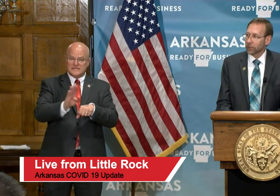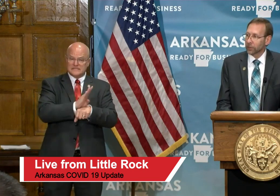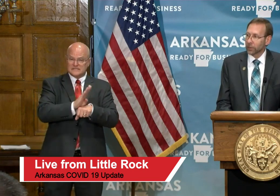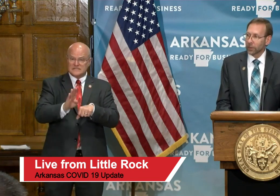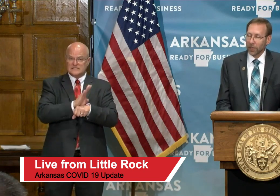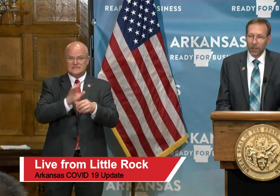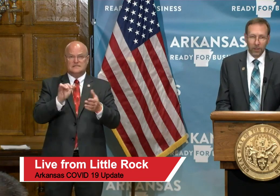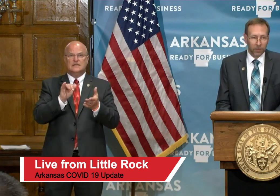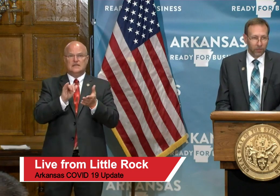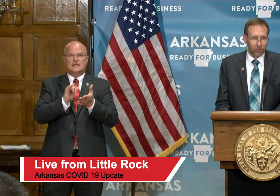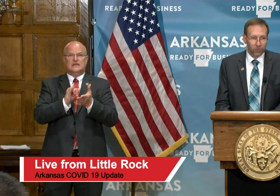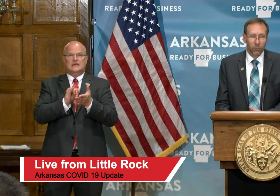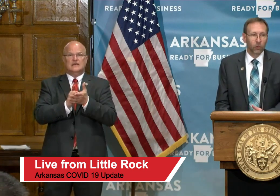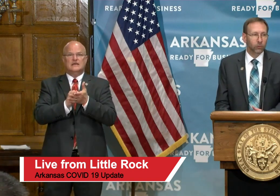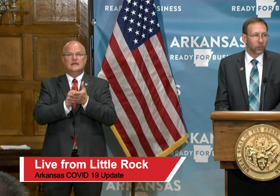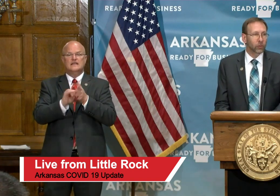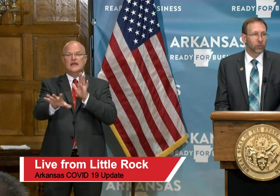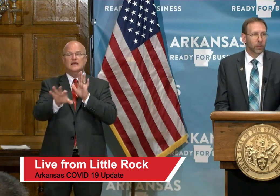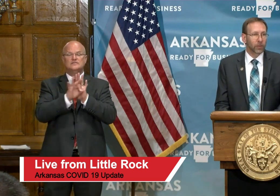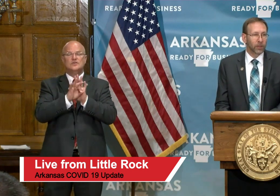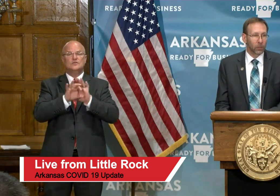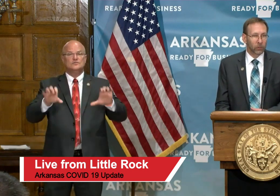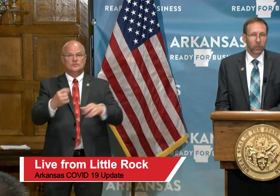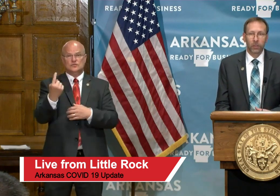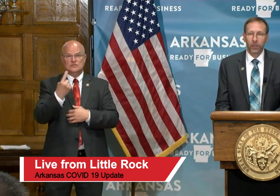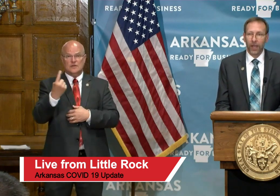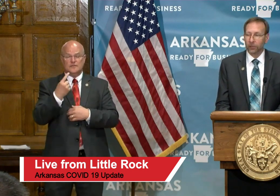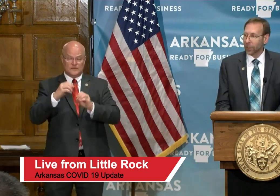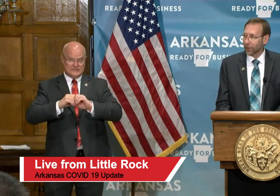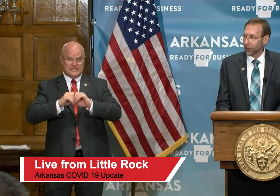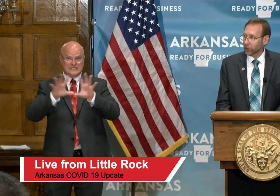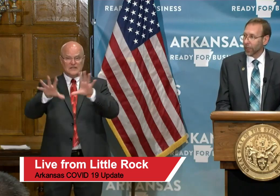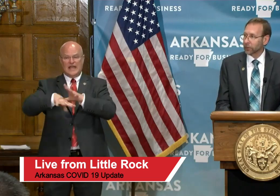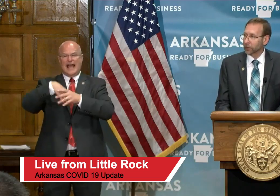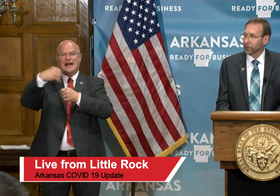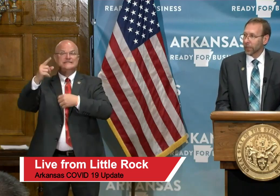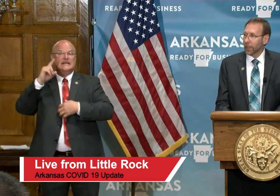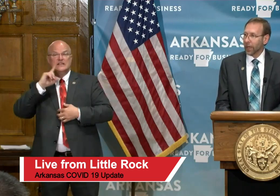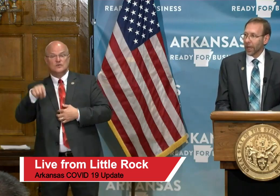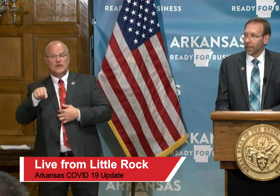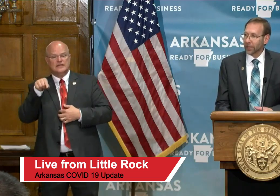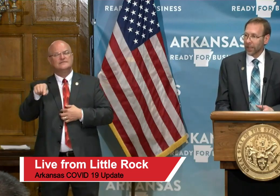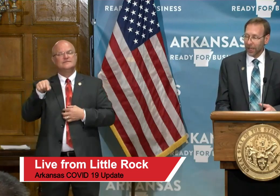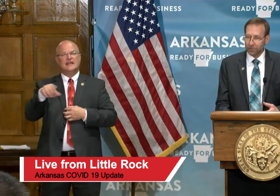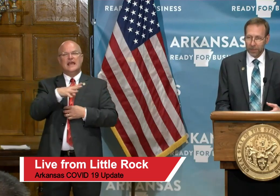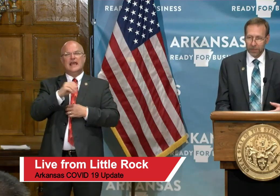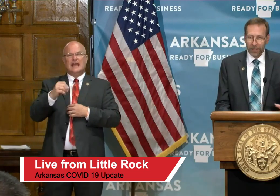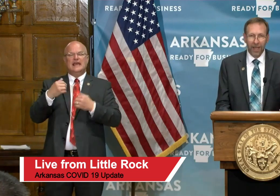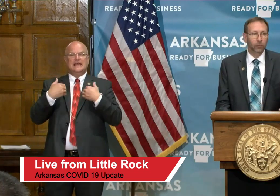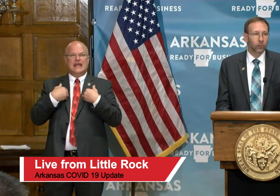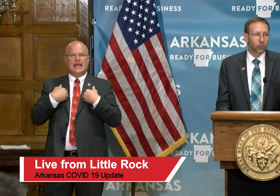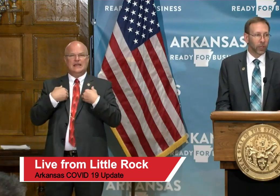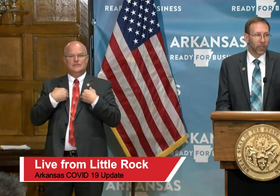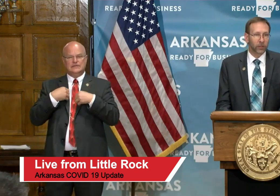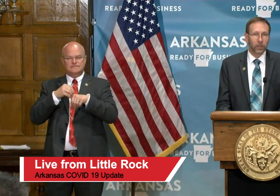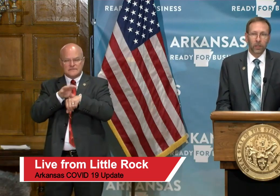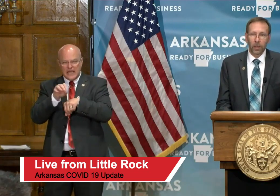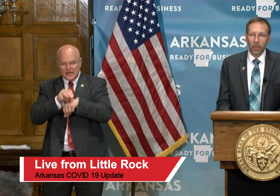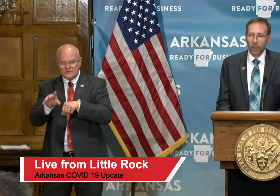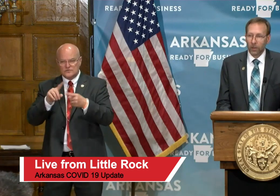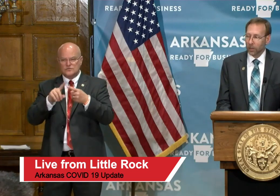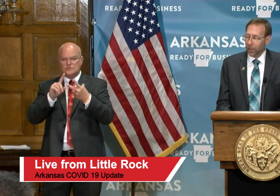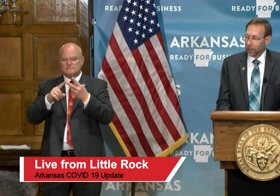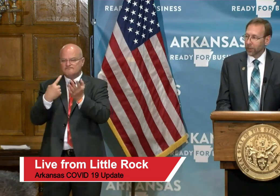business that chose to do something that was clearly outside of the directive and had been counseled